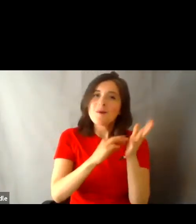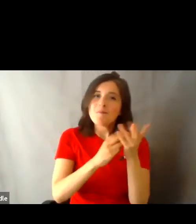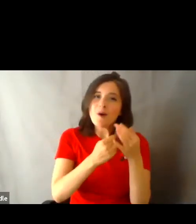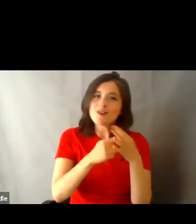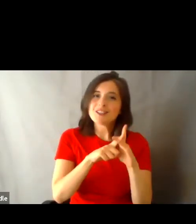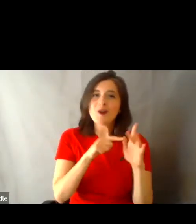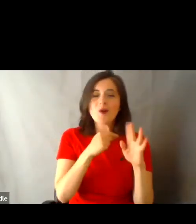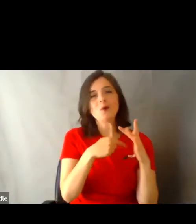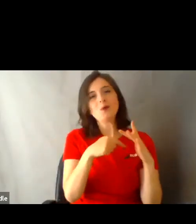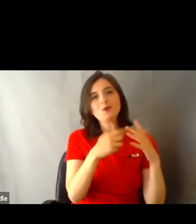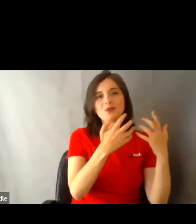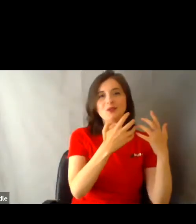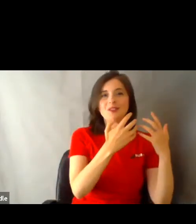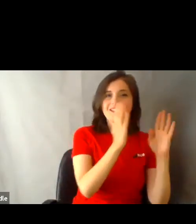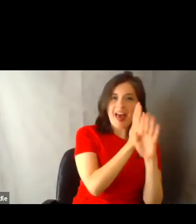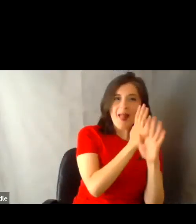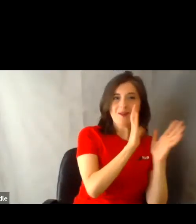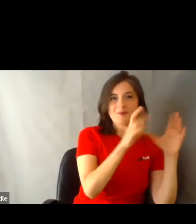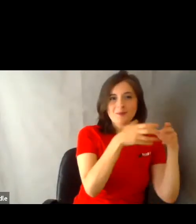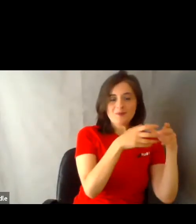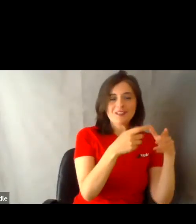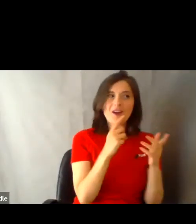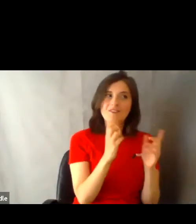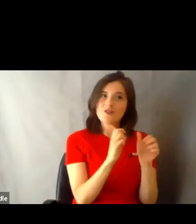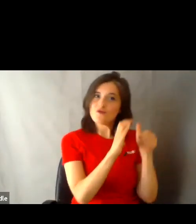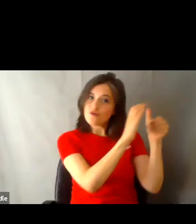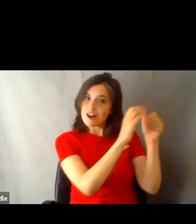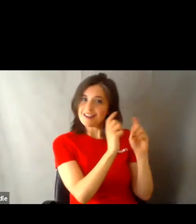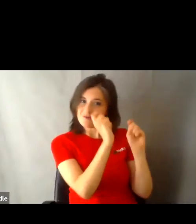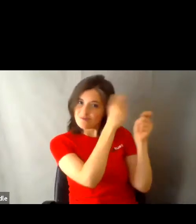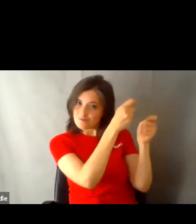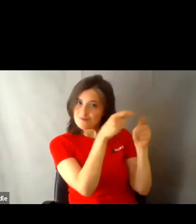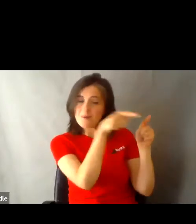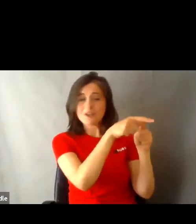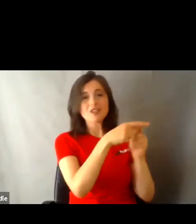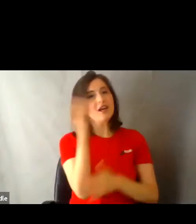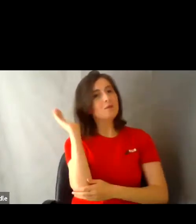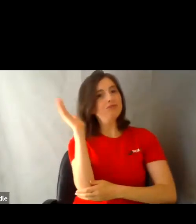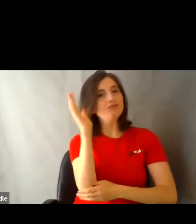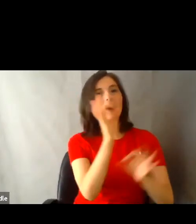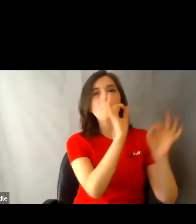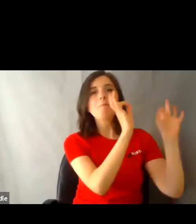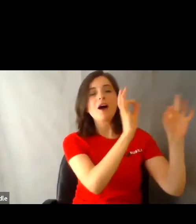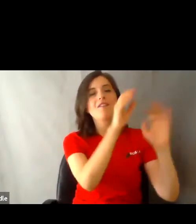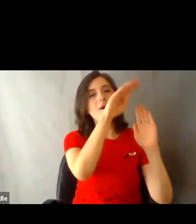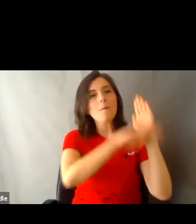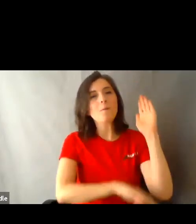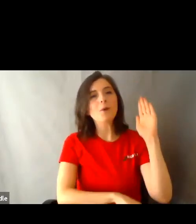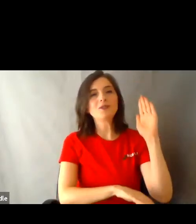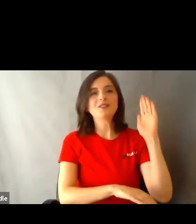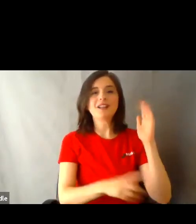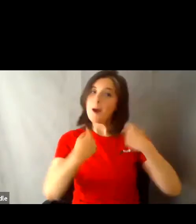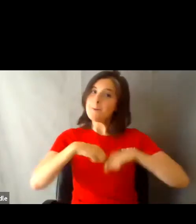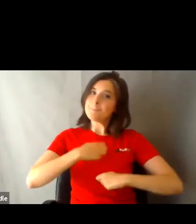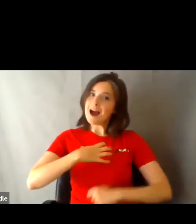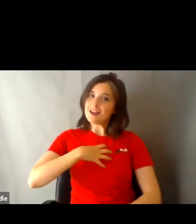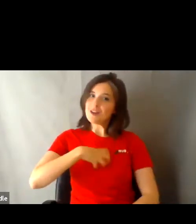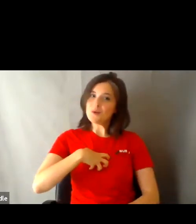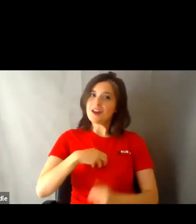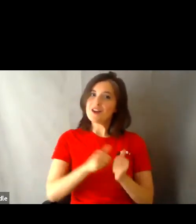scenes at this meeting, deserves credit, because she presented brilliantly the motion at My Union